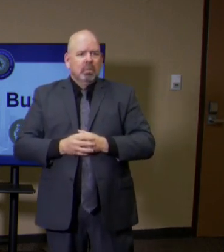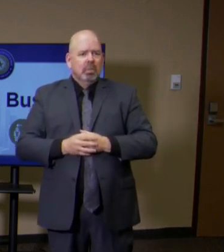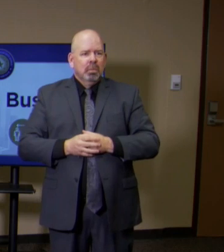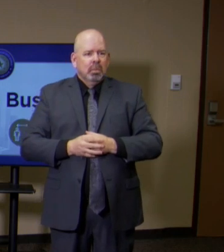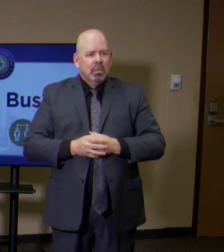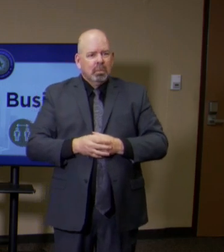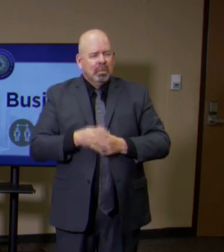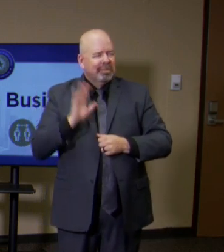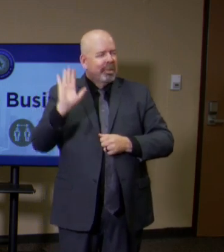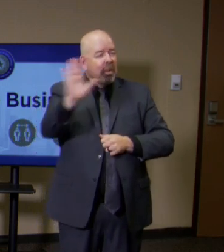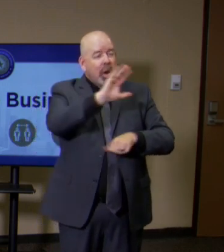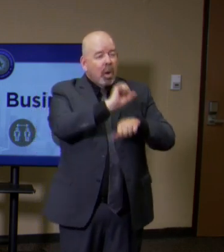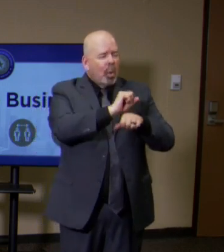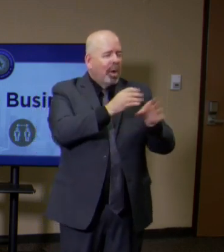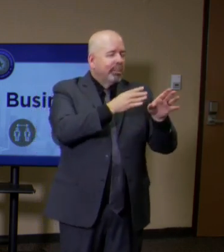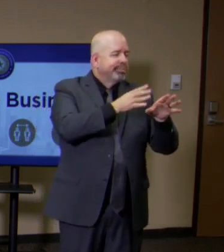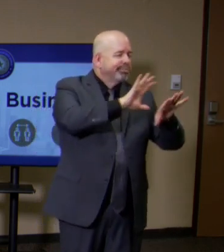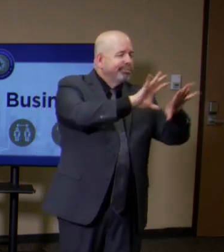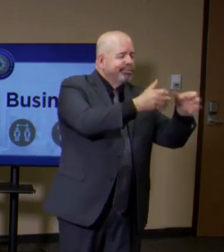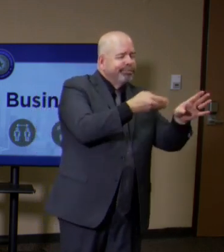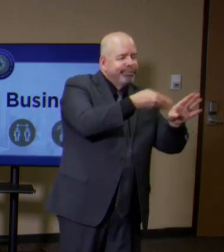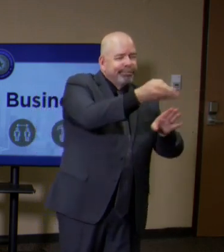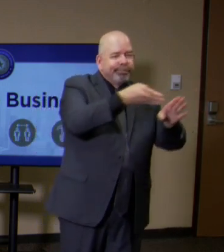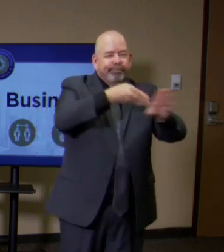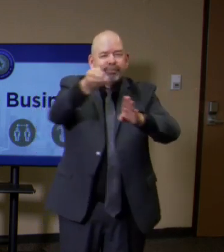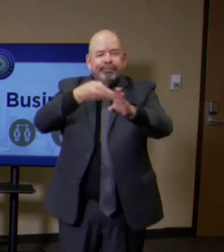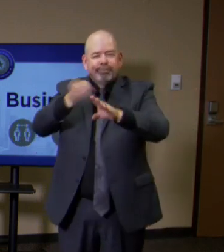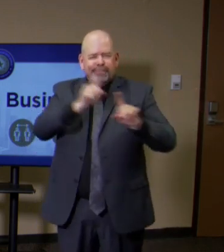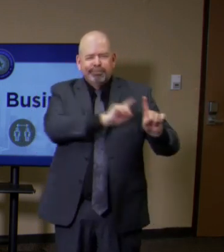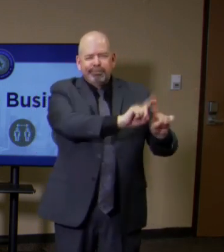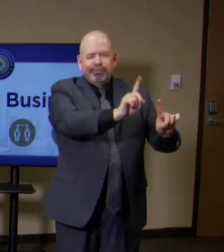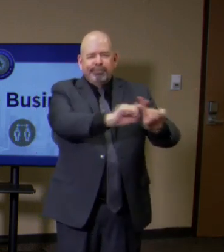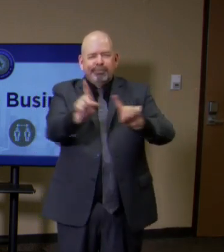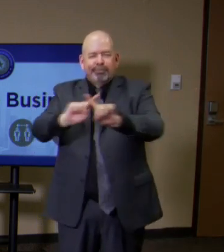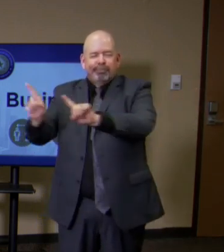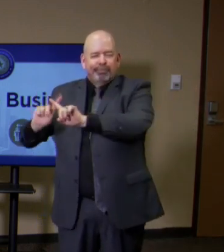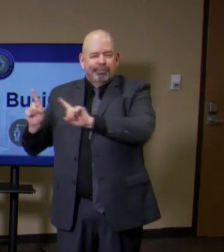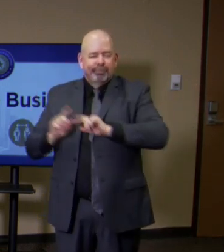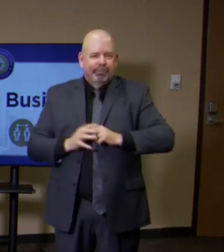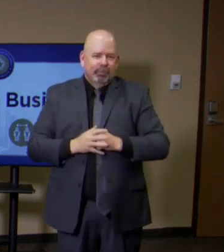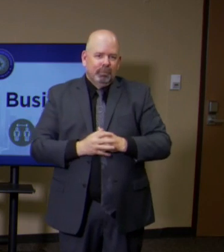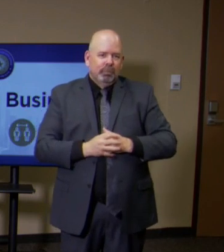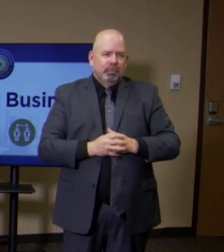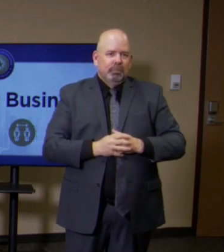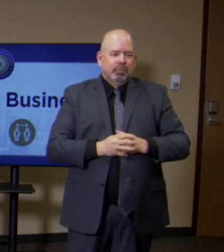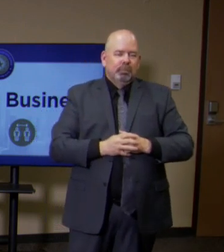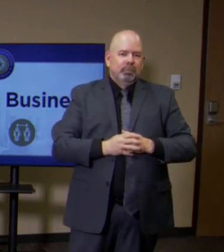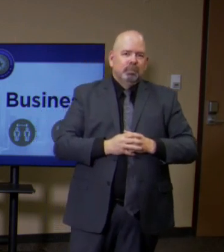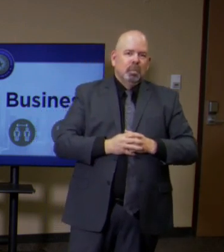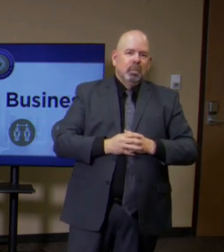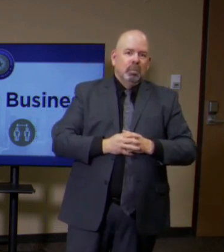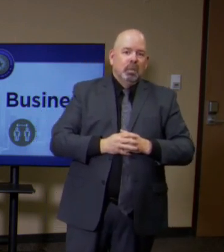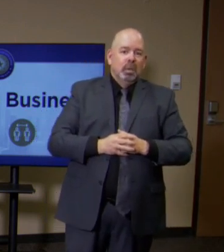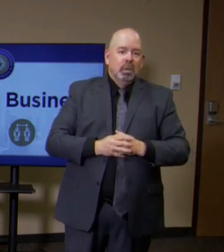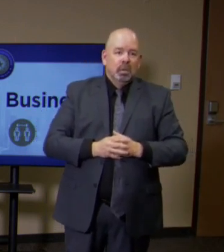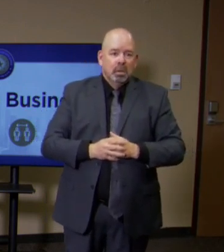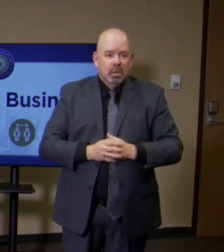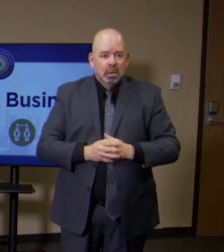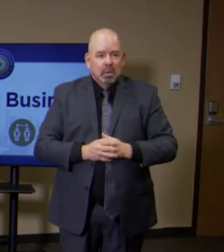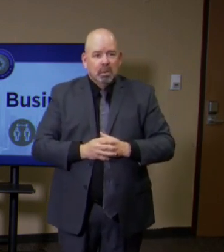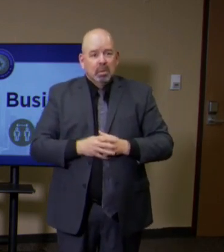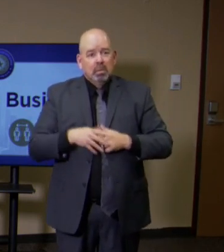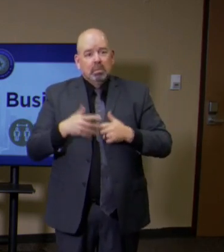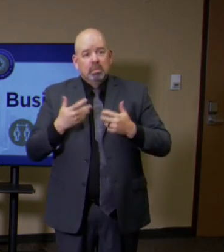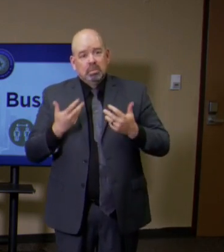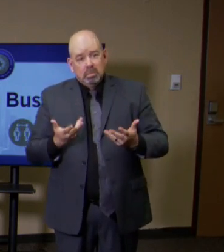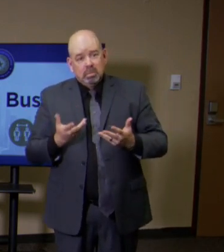them, with public health and them on calls before we started doing those. And by the way, business has been